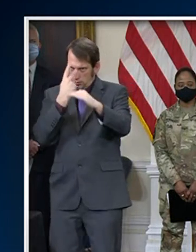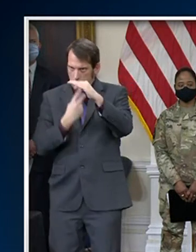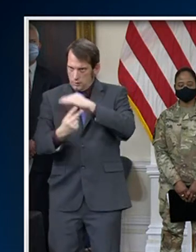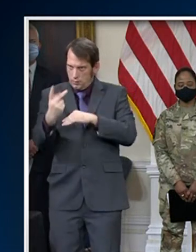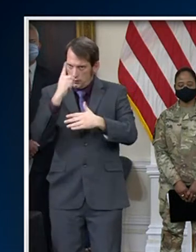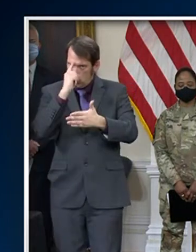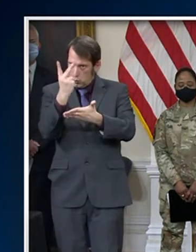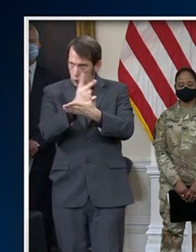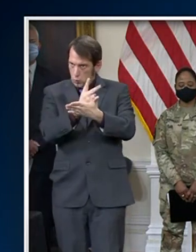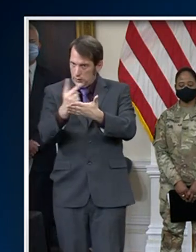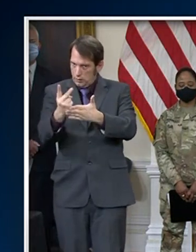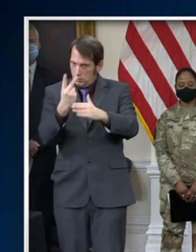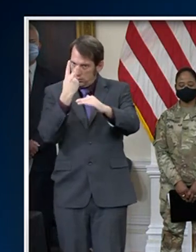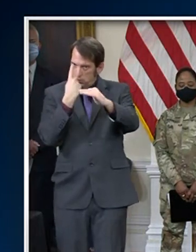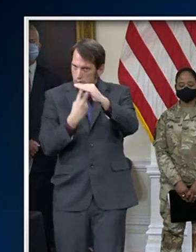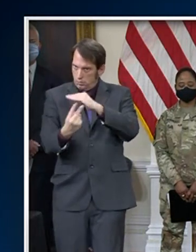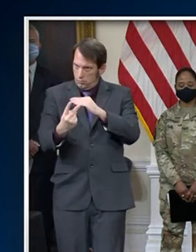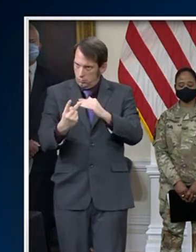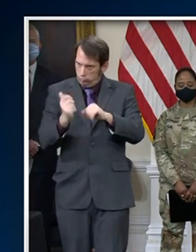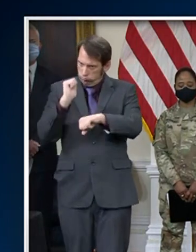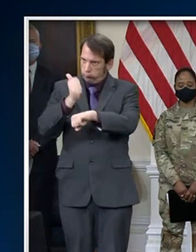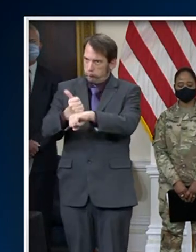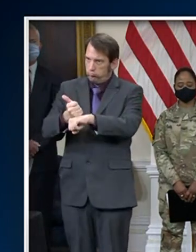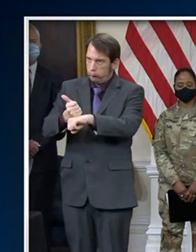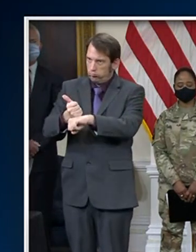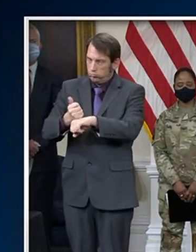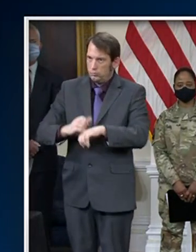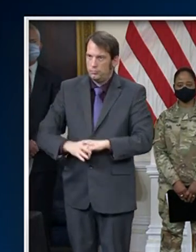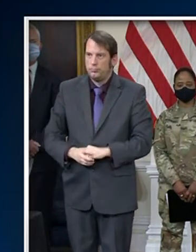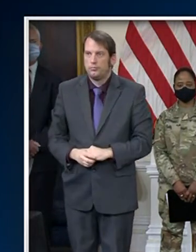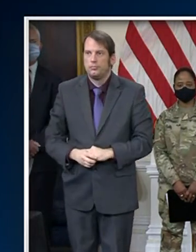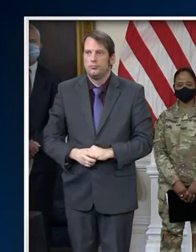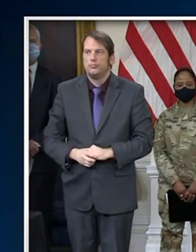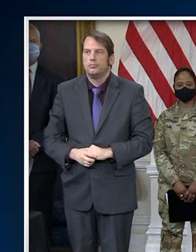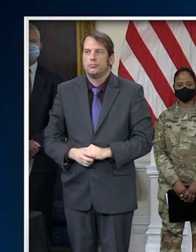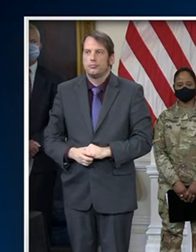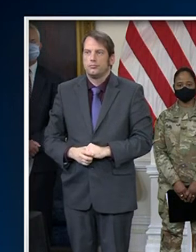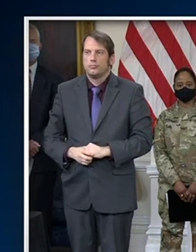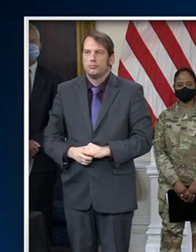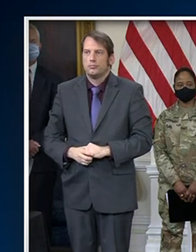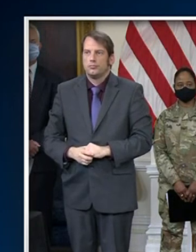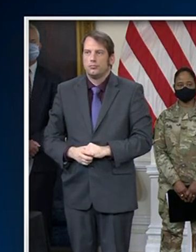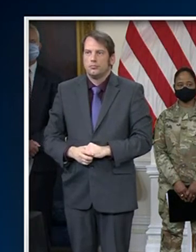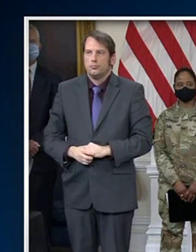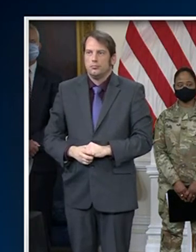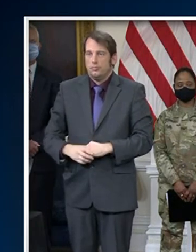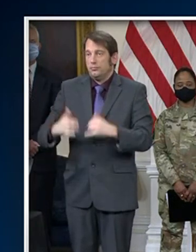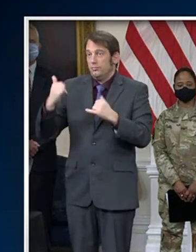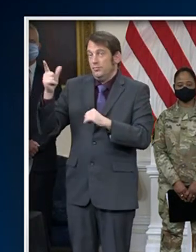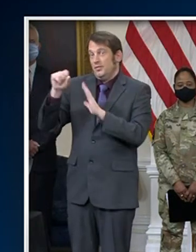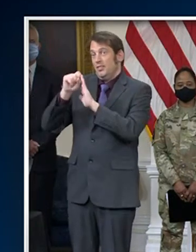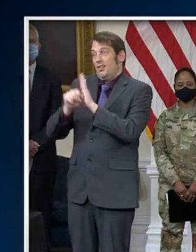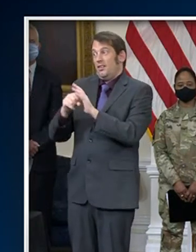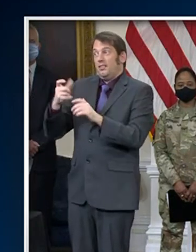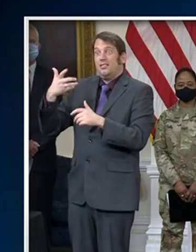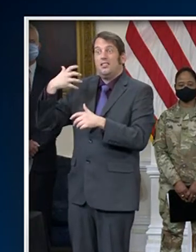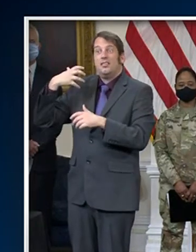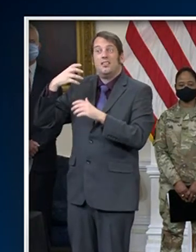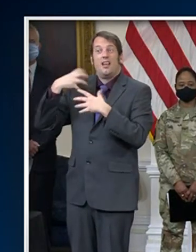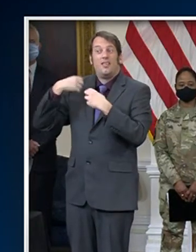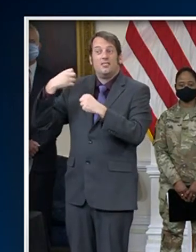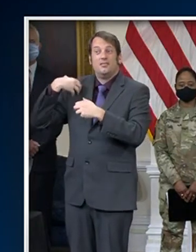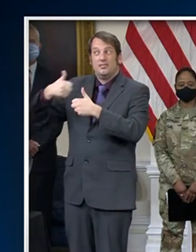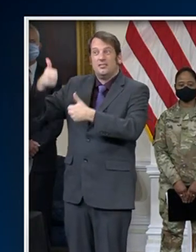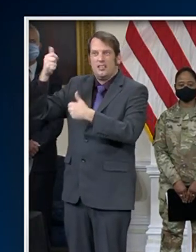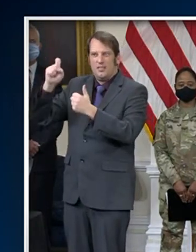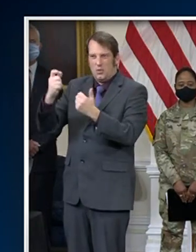until now, state health officials have had to wait until Thursday, Friday, or